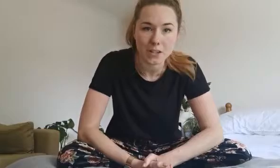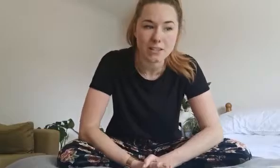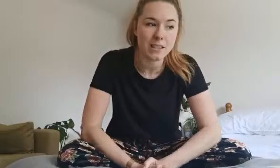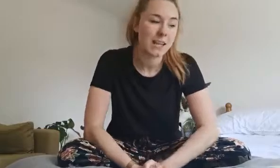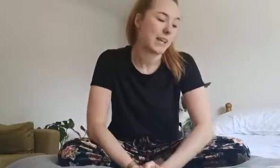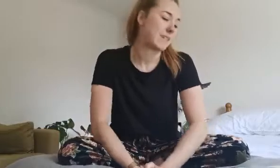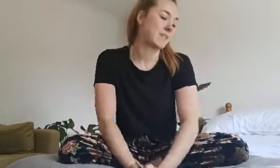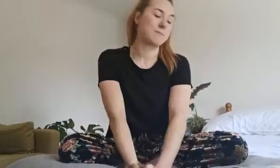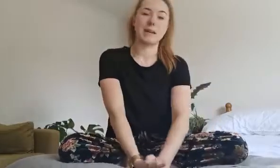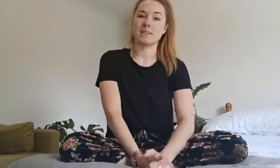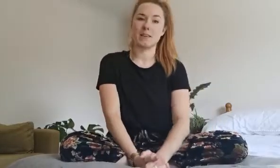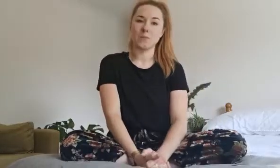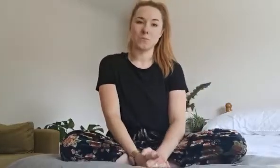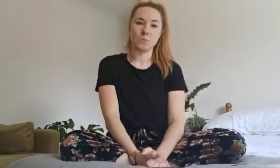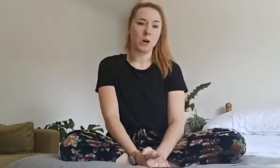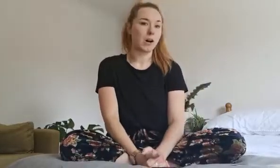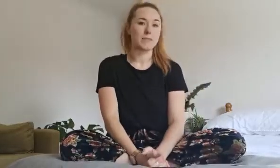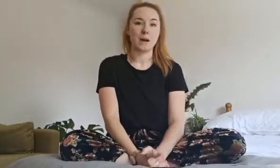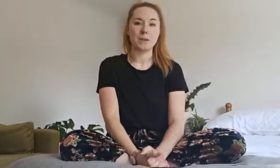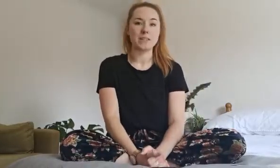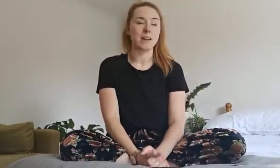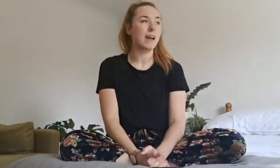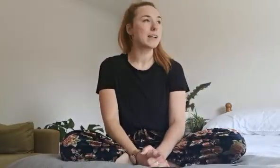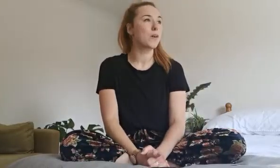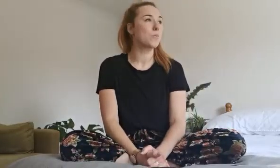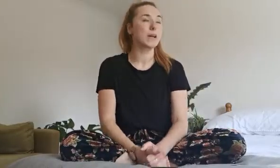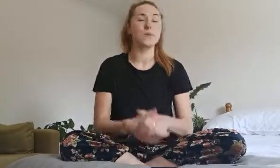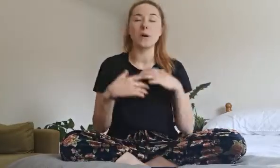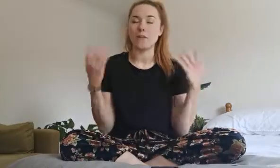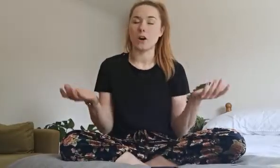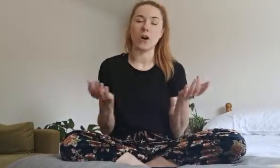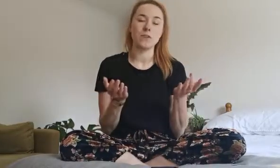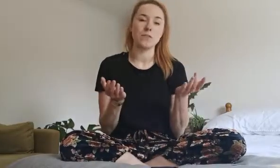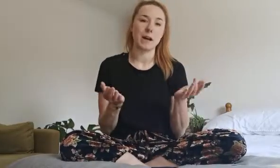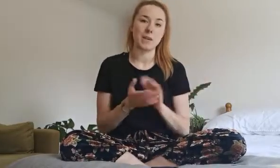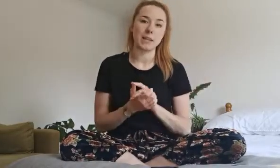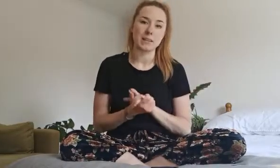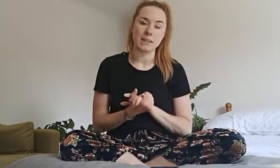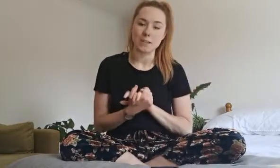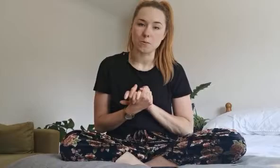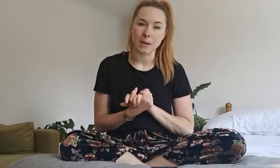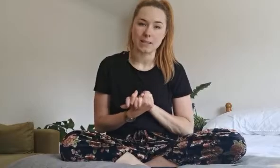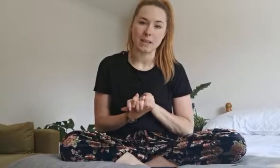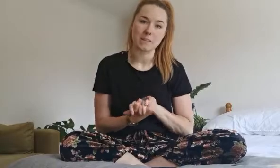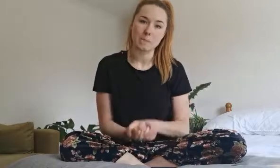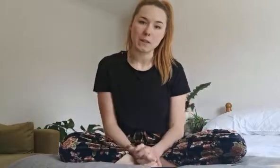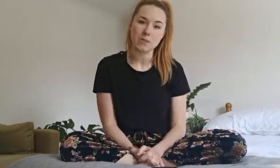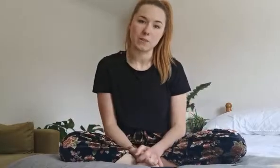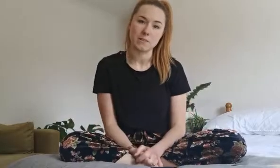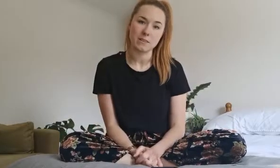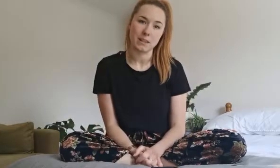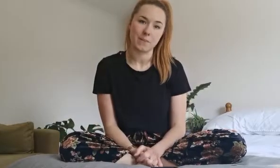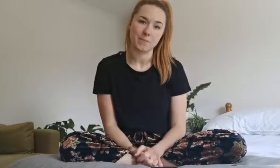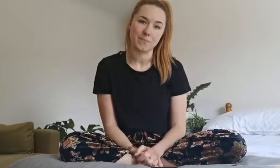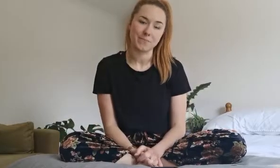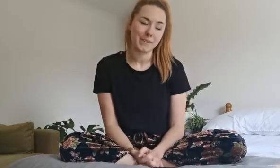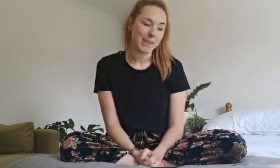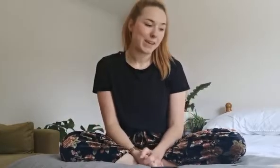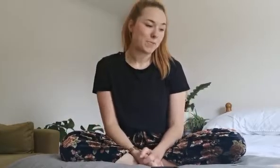carers. It doesn't matter what our families are like. We all have our own families, and that's what makes us special, isn't it? Well,